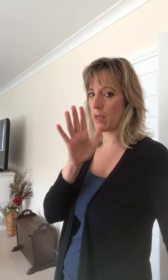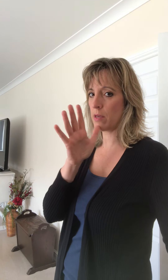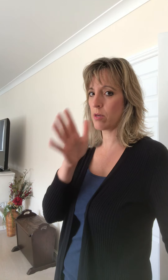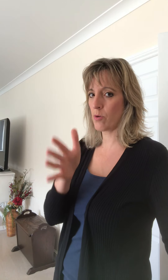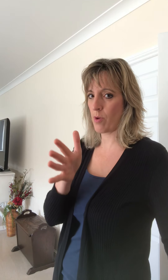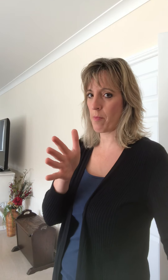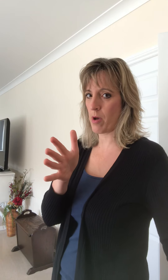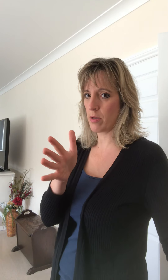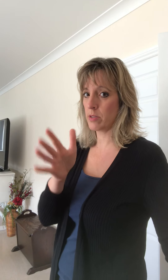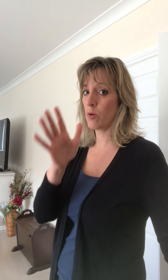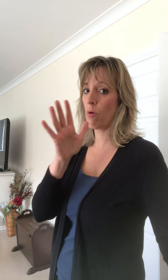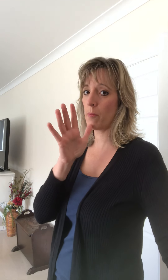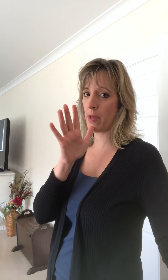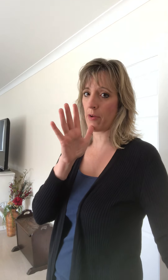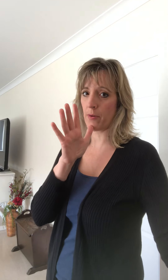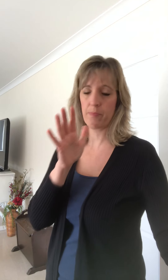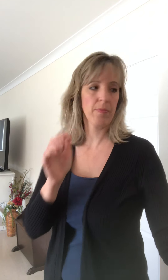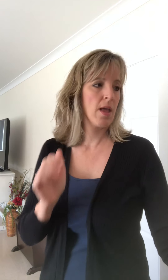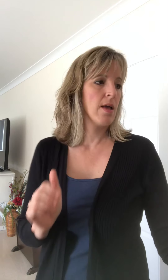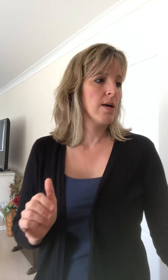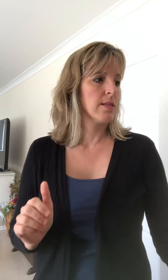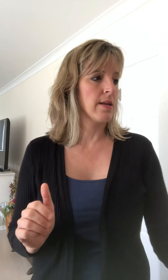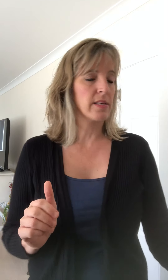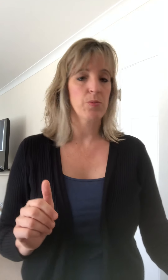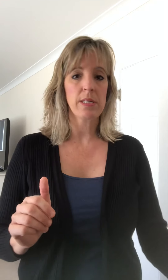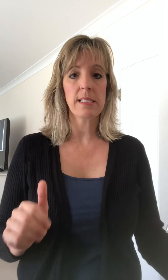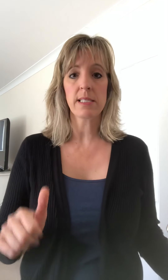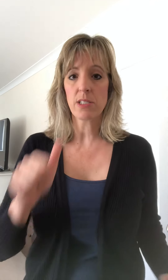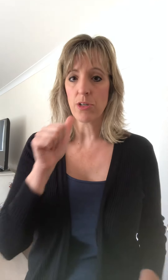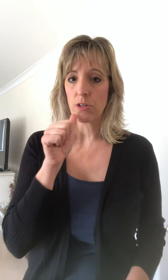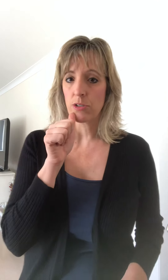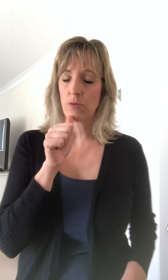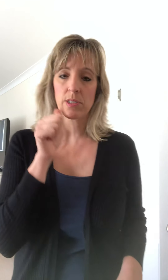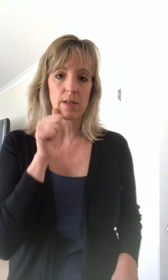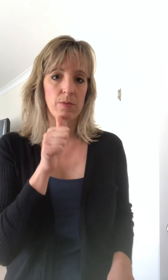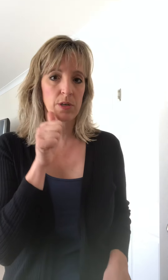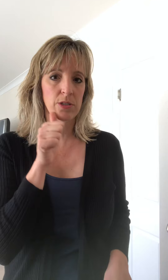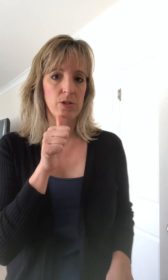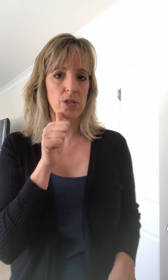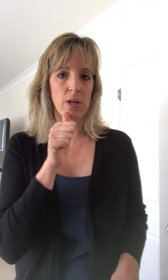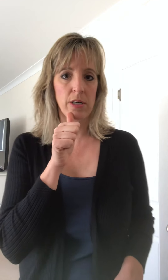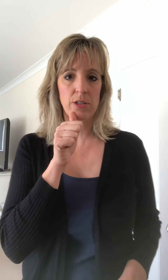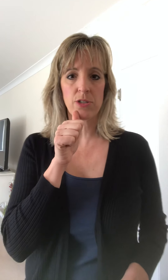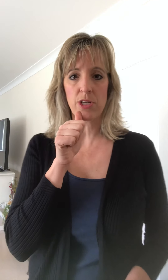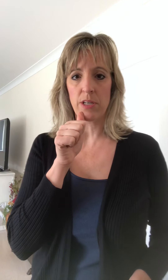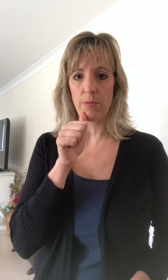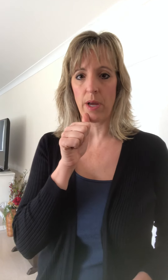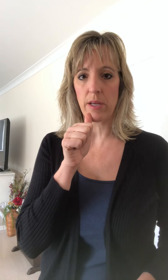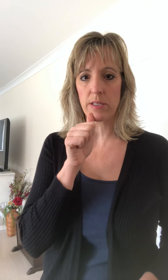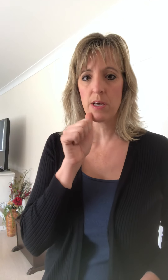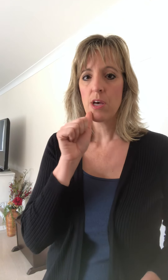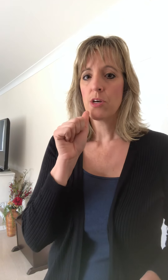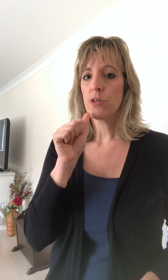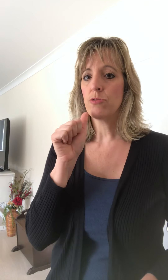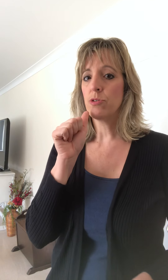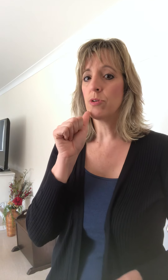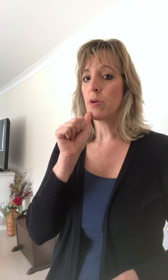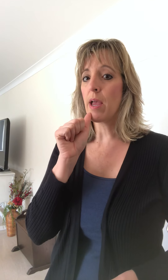okay? Grandma or mother. The next one is sister. So it's another one, you start at your chin, right? You do your